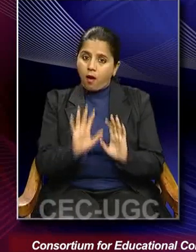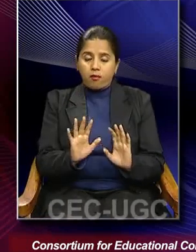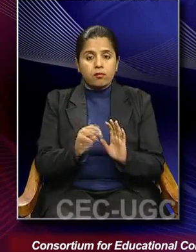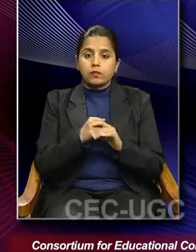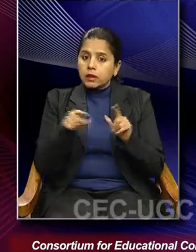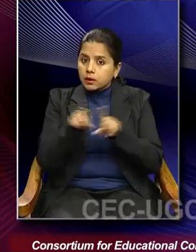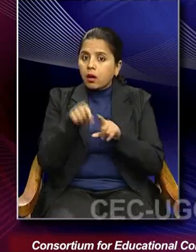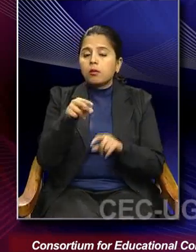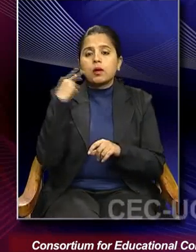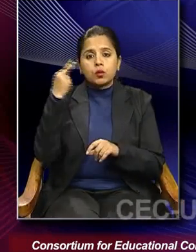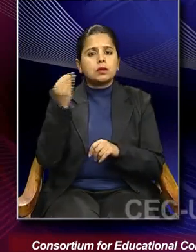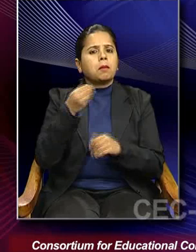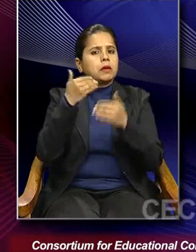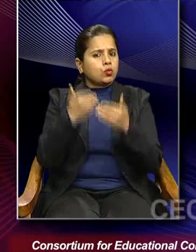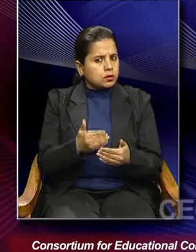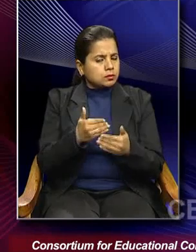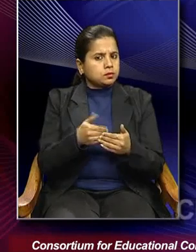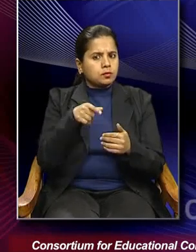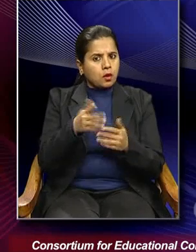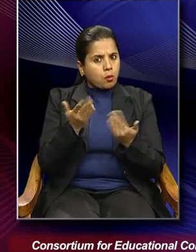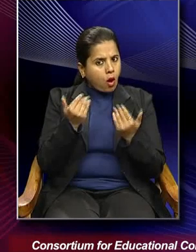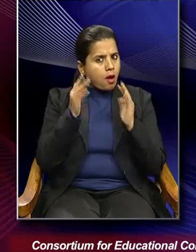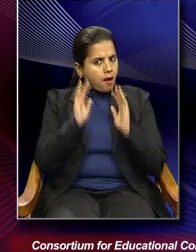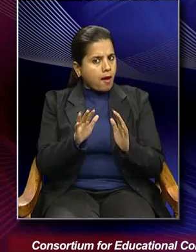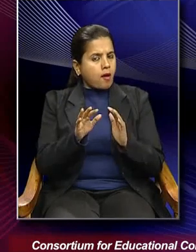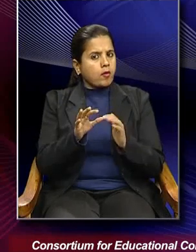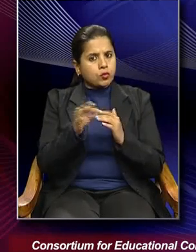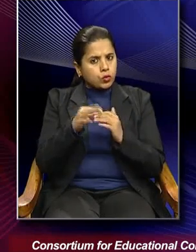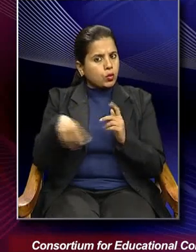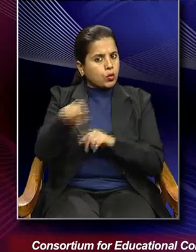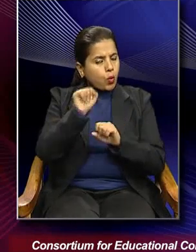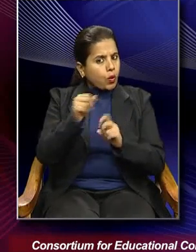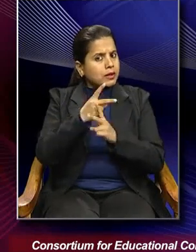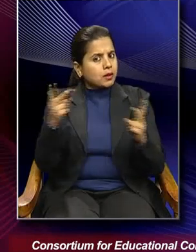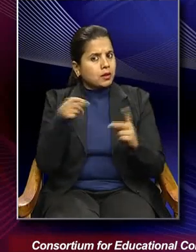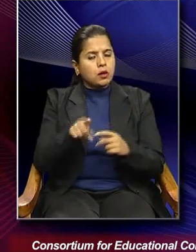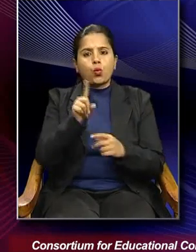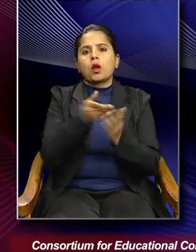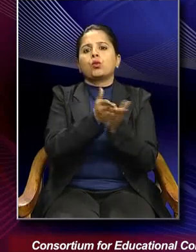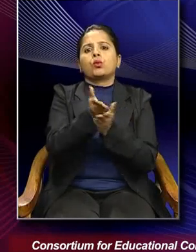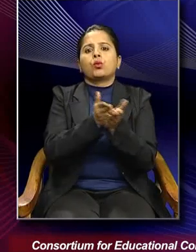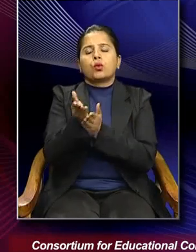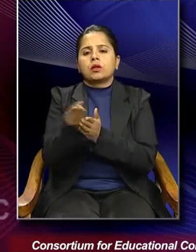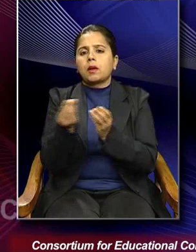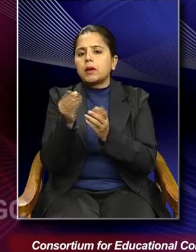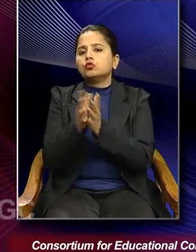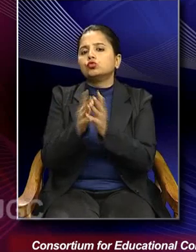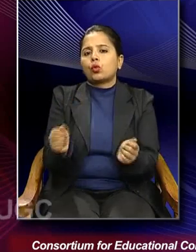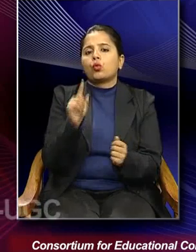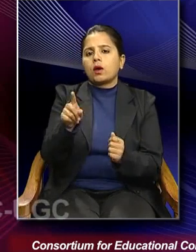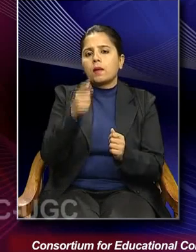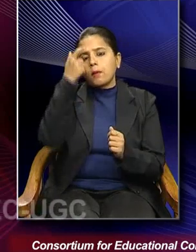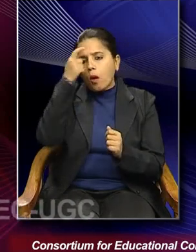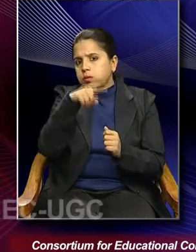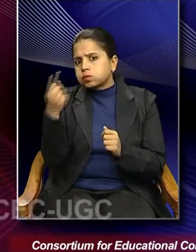Therefore, restricting the possible preferences is one way of solving the problem of